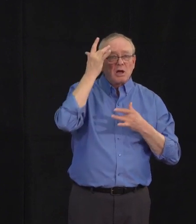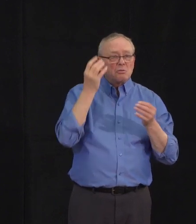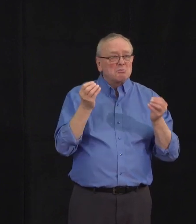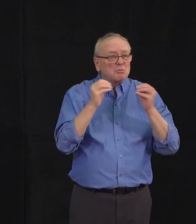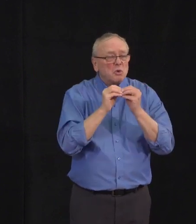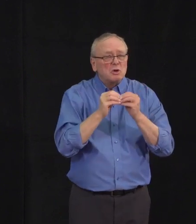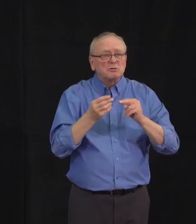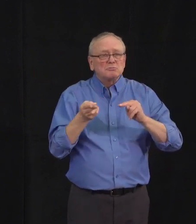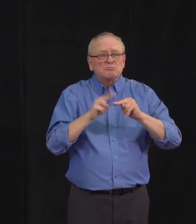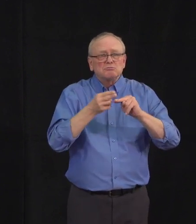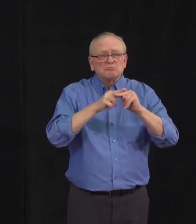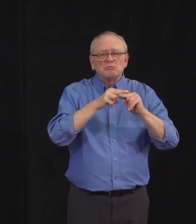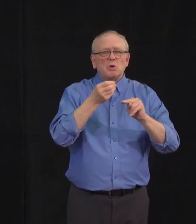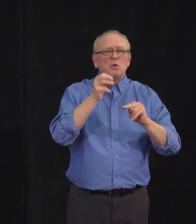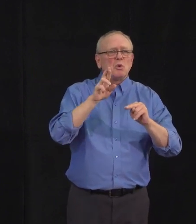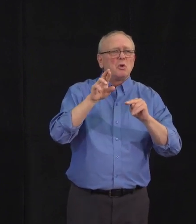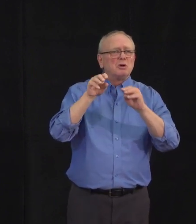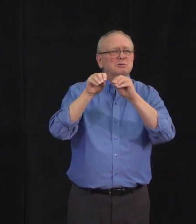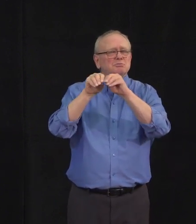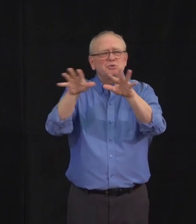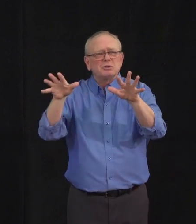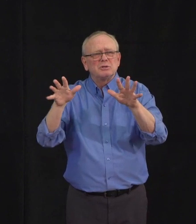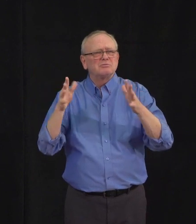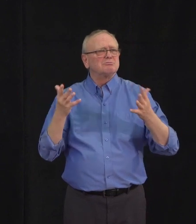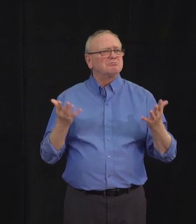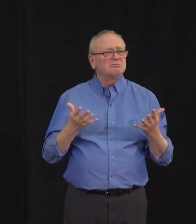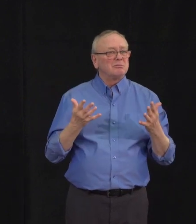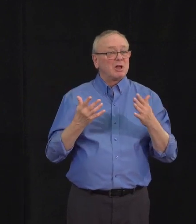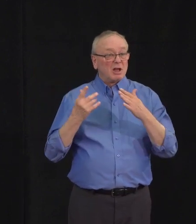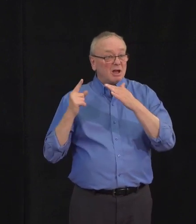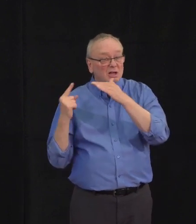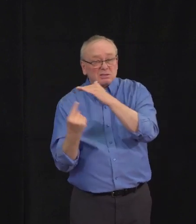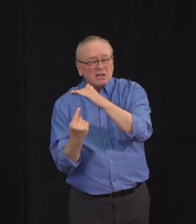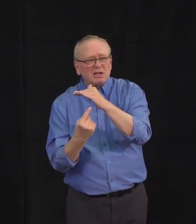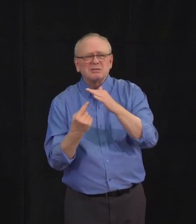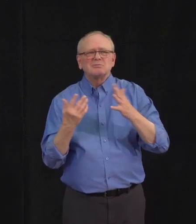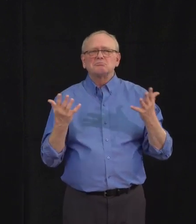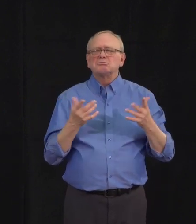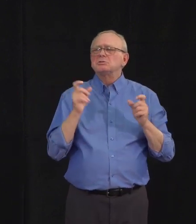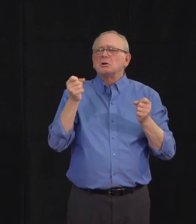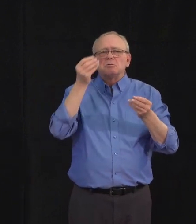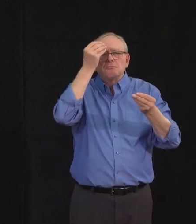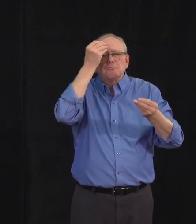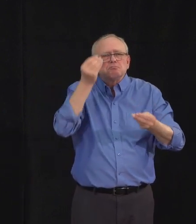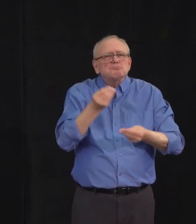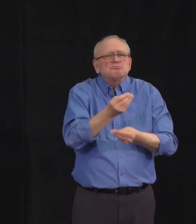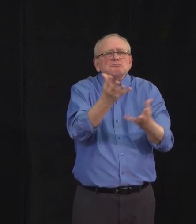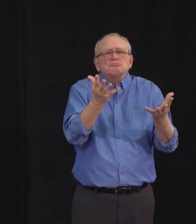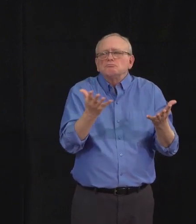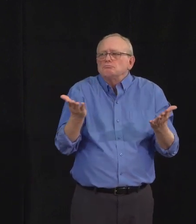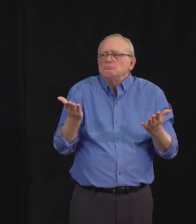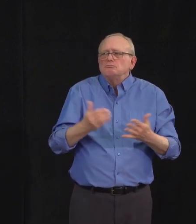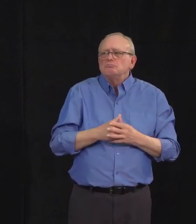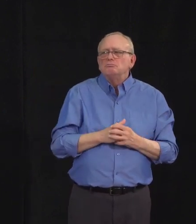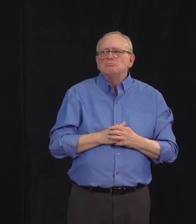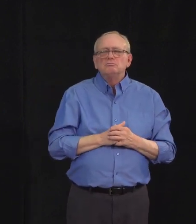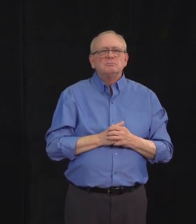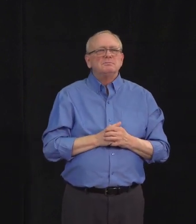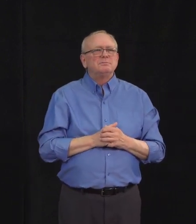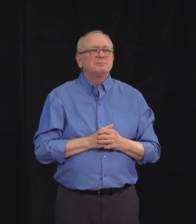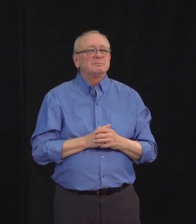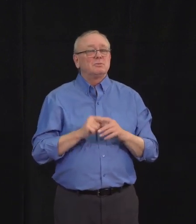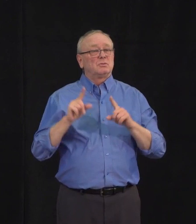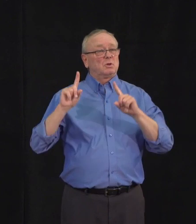So with respect to the Curl Lake outbreak, at this point, given the fact that we've done fairly significant testing,